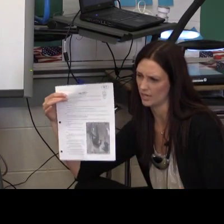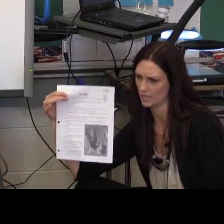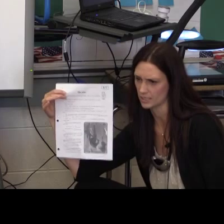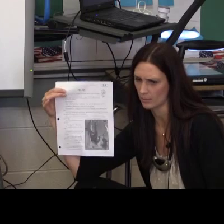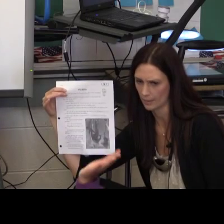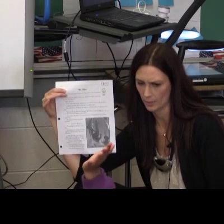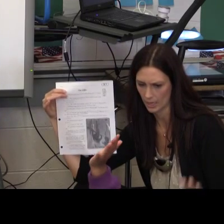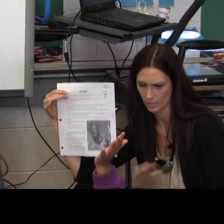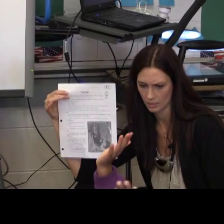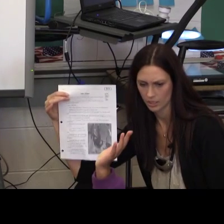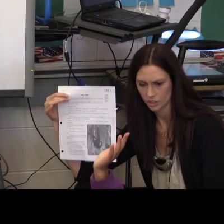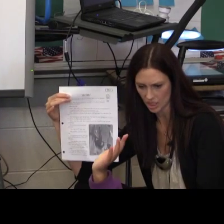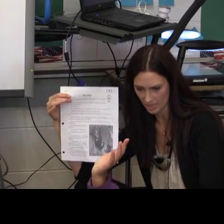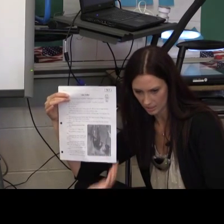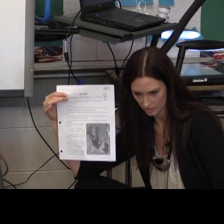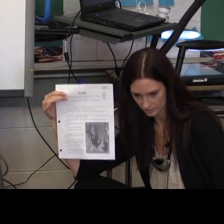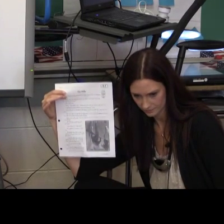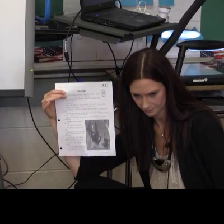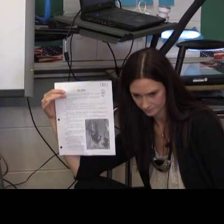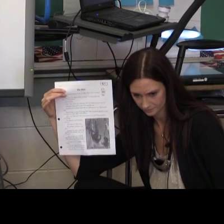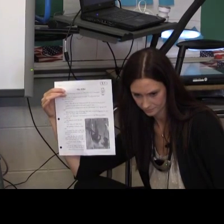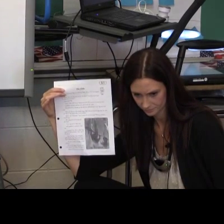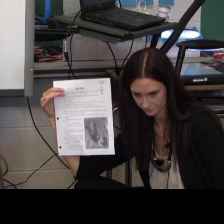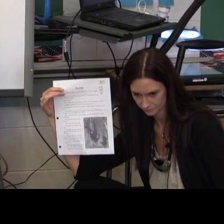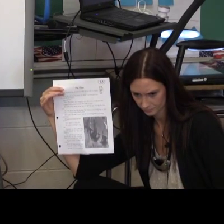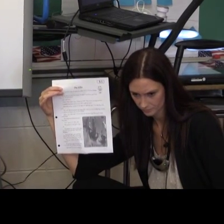when we do it on our smartboard? Jada.